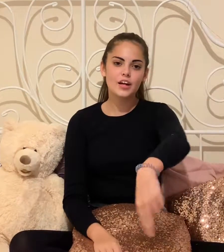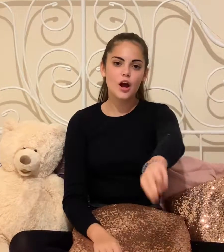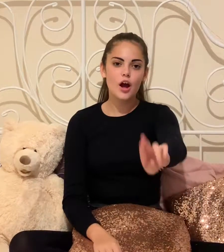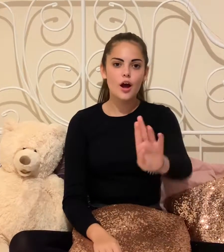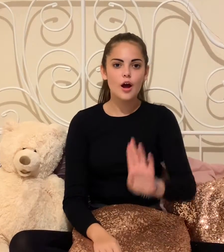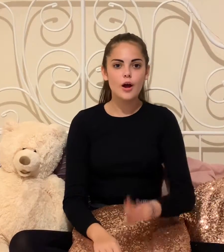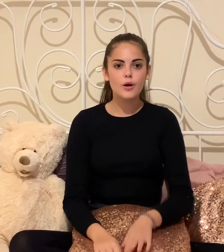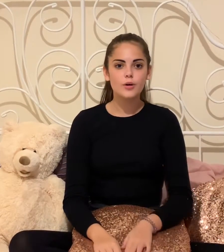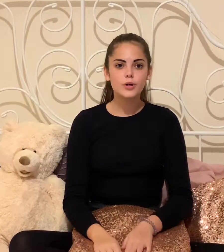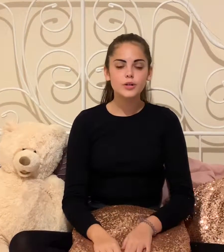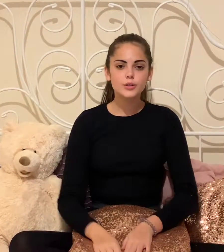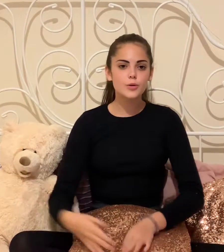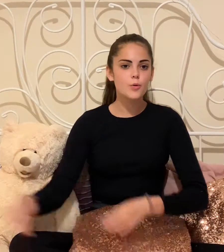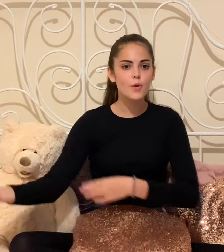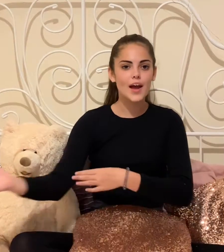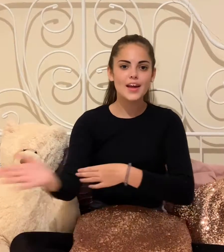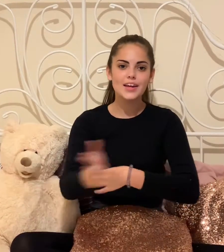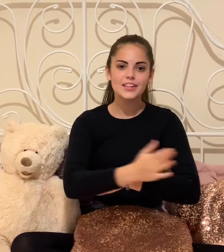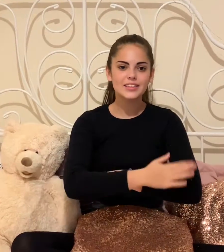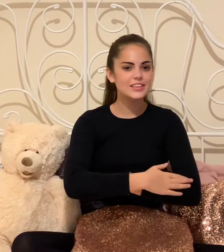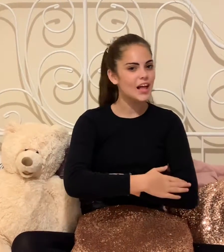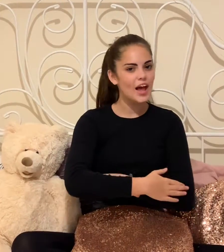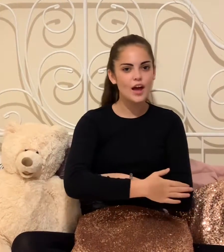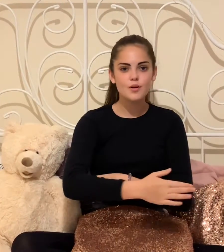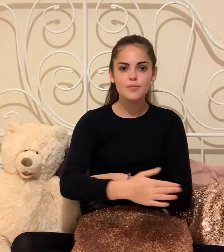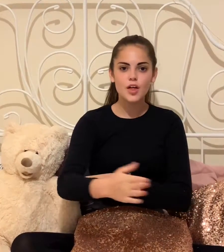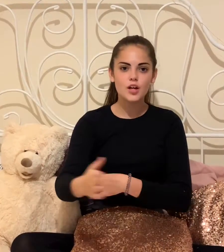go. Turn away and slam the